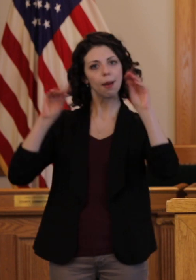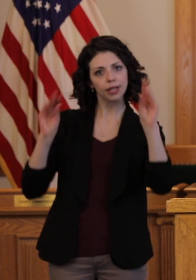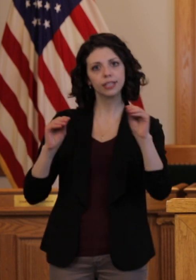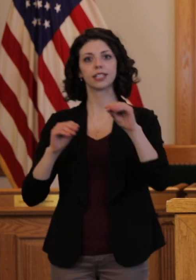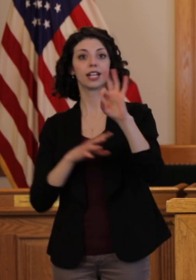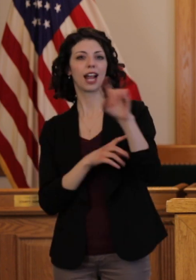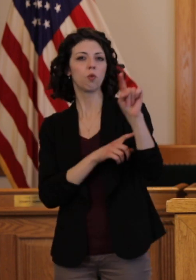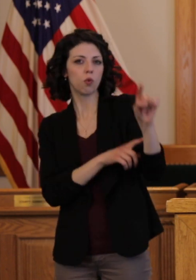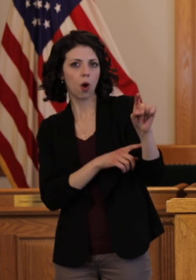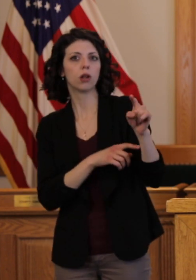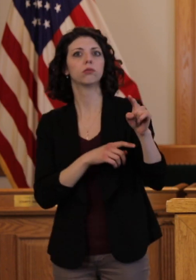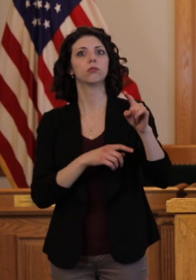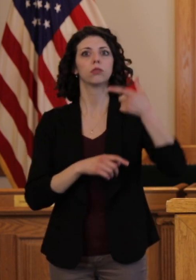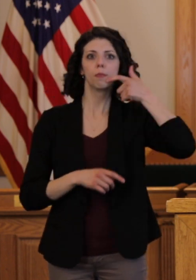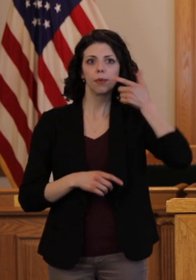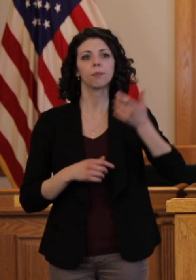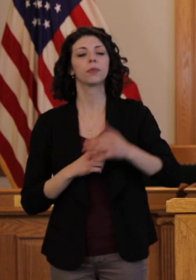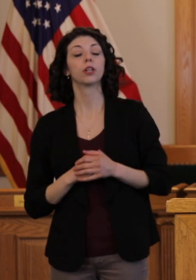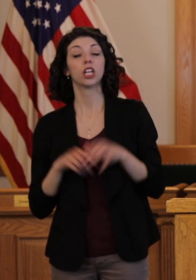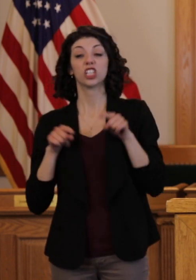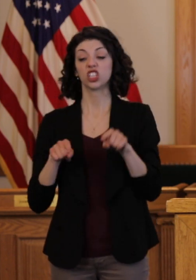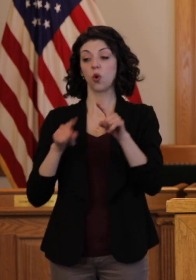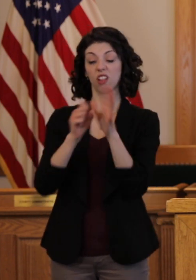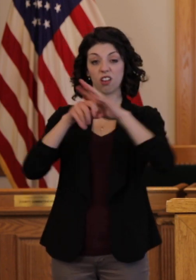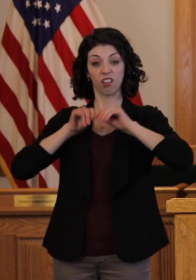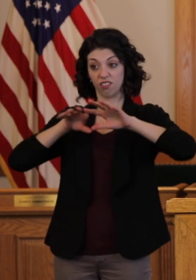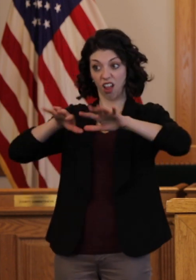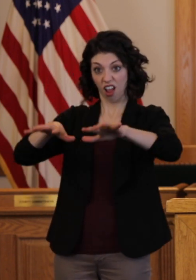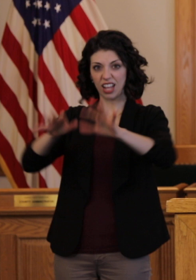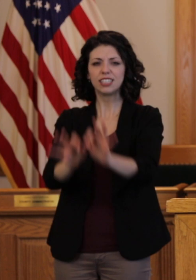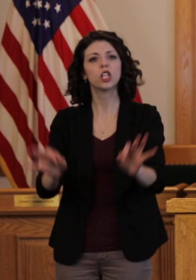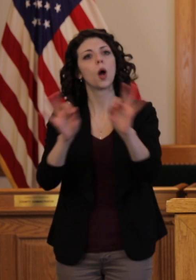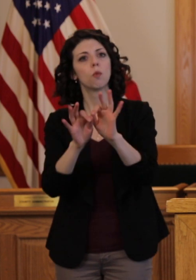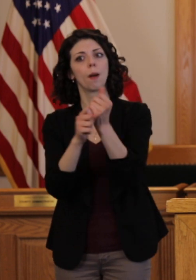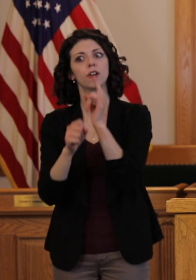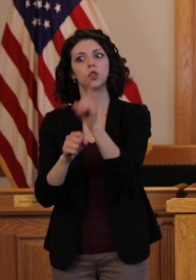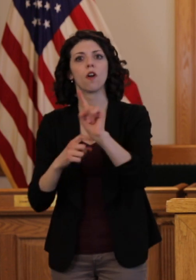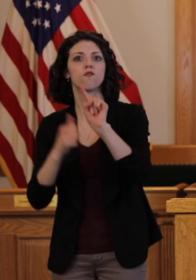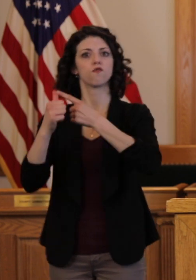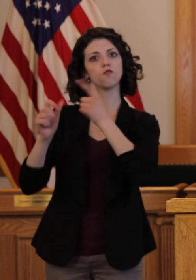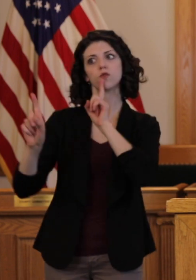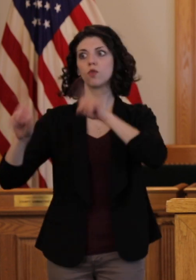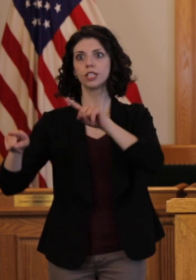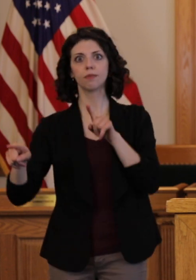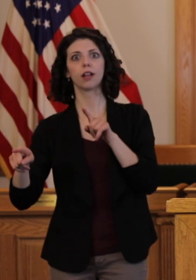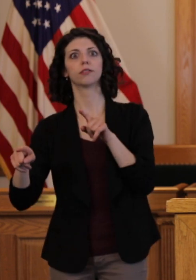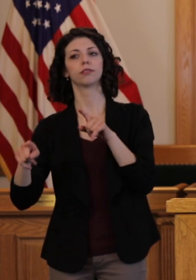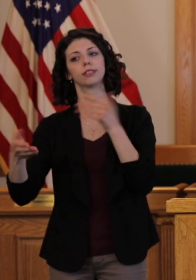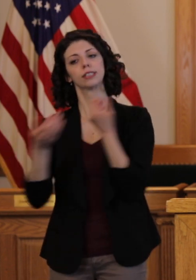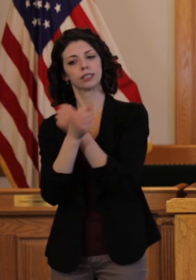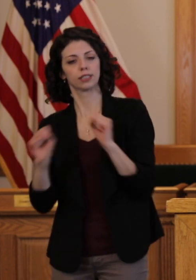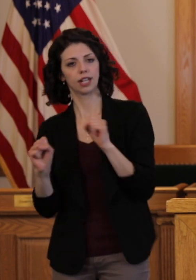dispatch. During this coronavirus outbreak, it's very important to do all we can to keep first responders safe and minimize their risk of exposure